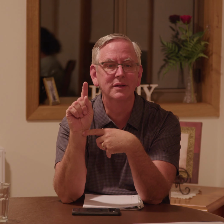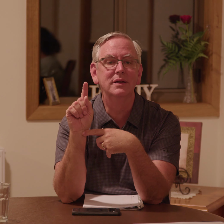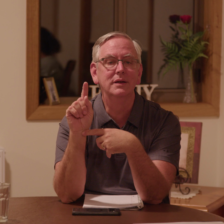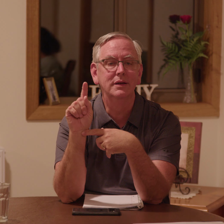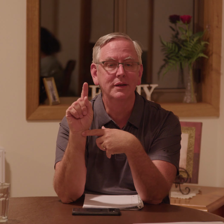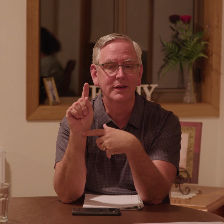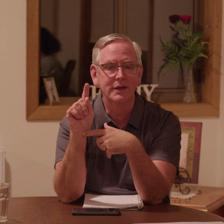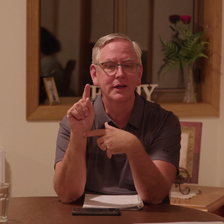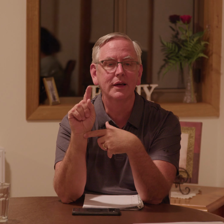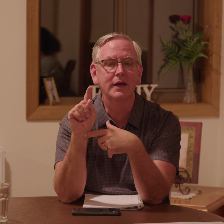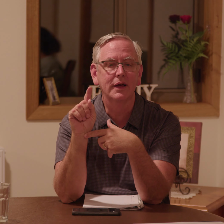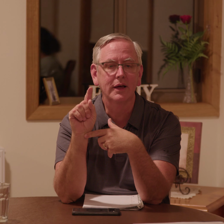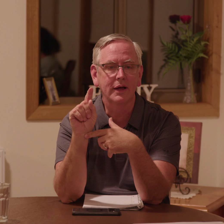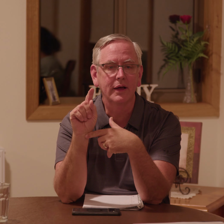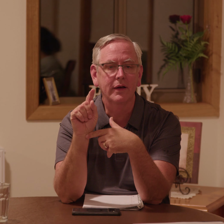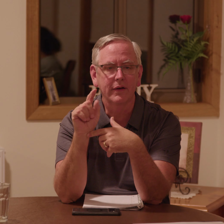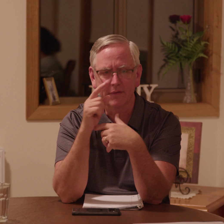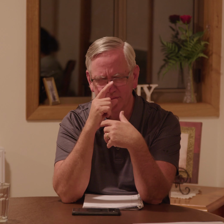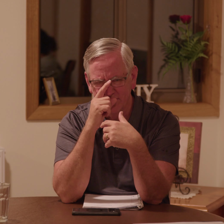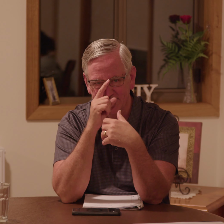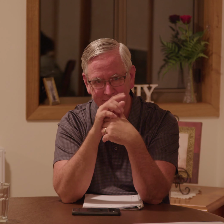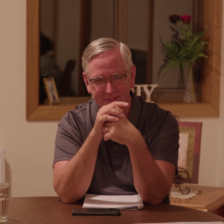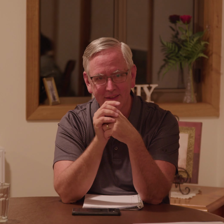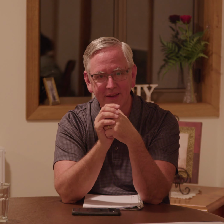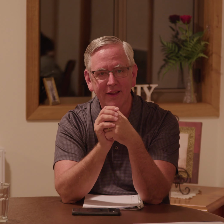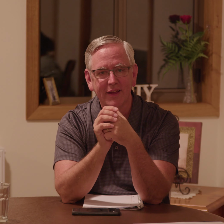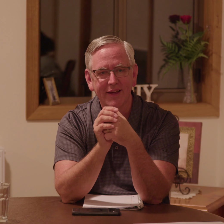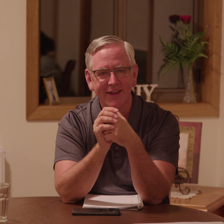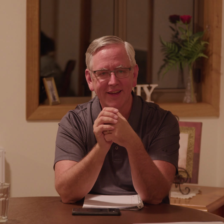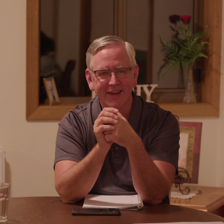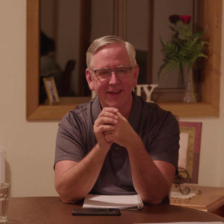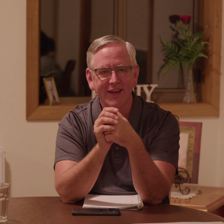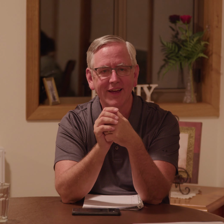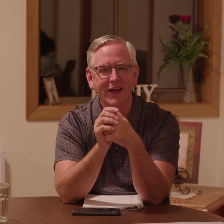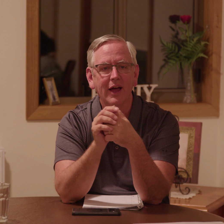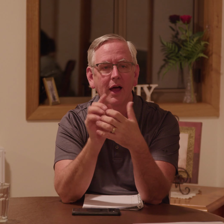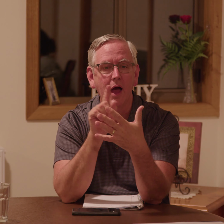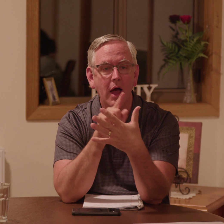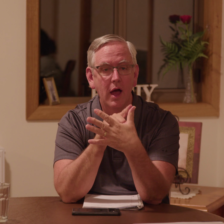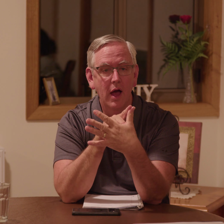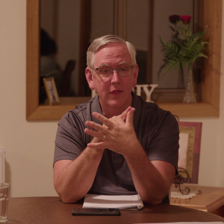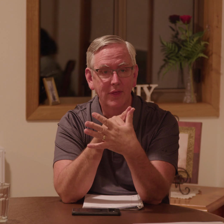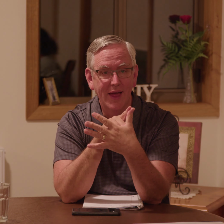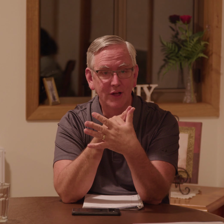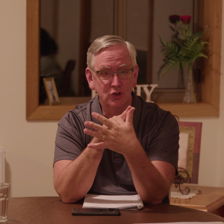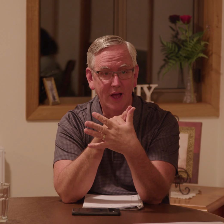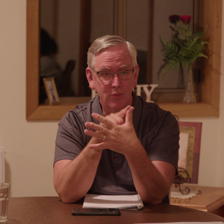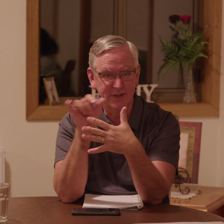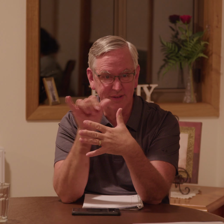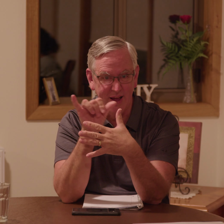Hold on one second. He's a little lost in the Australian science stuff. The air travels the same.